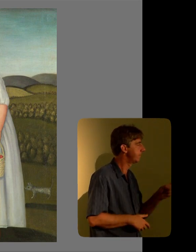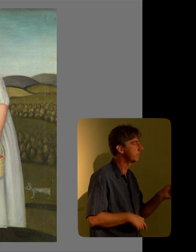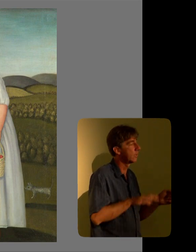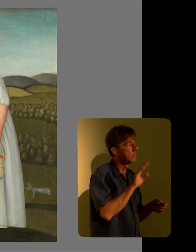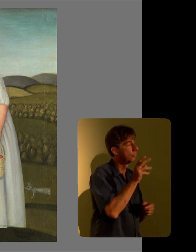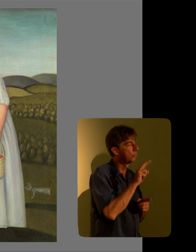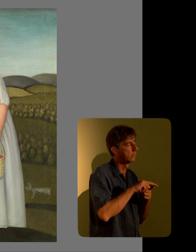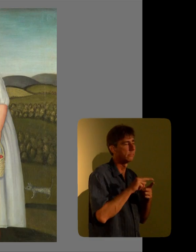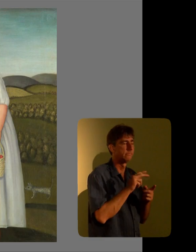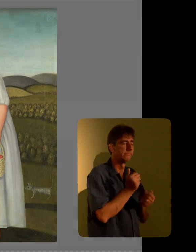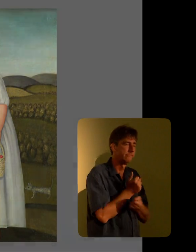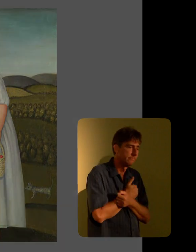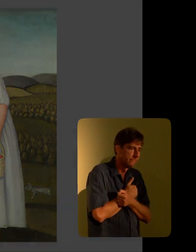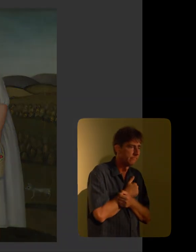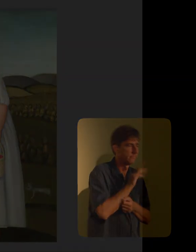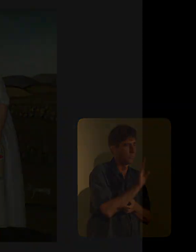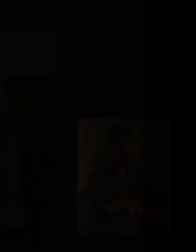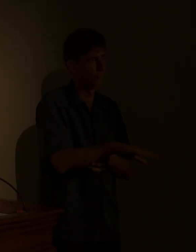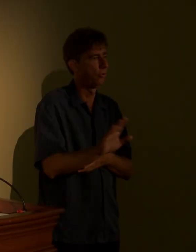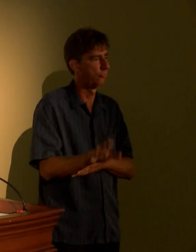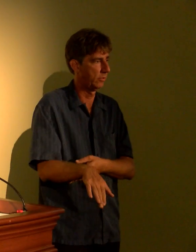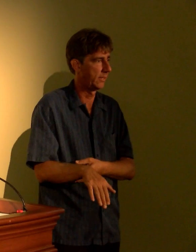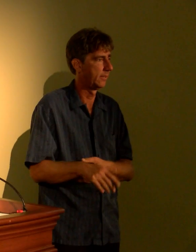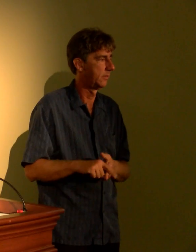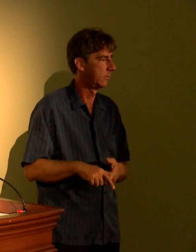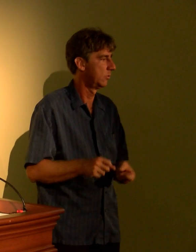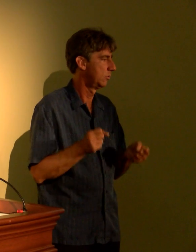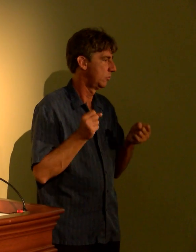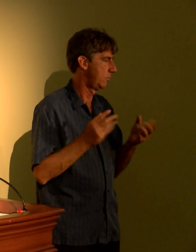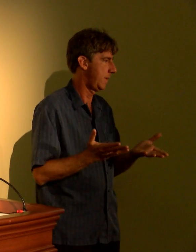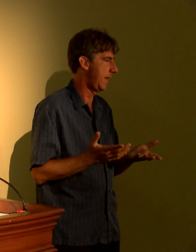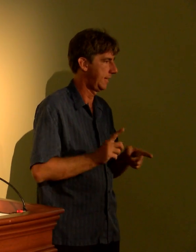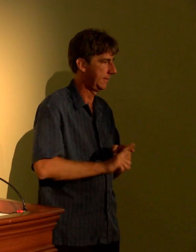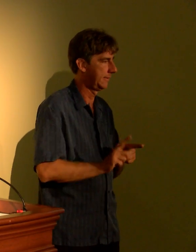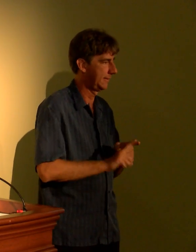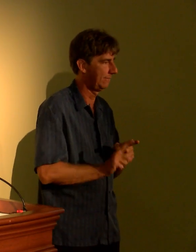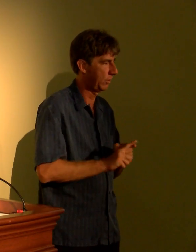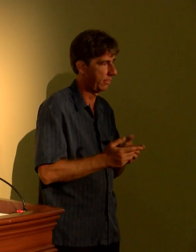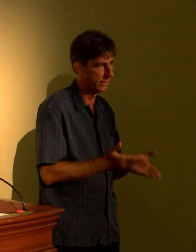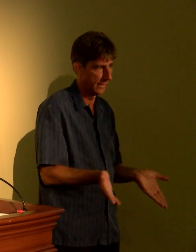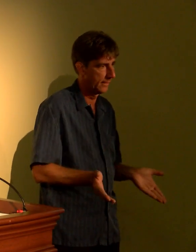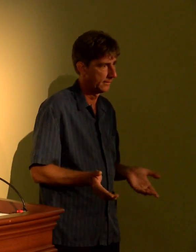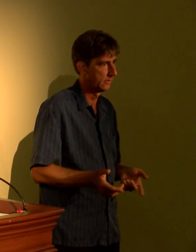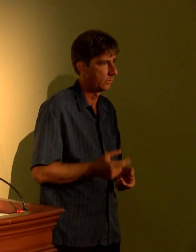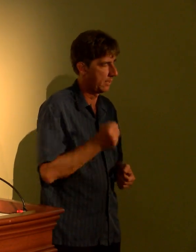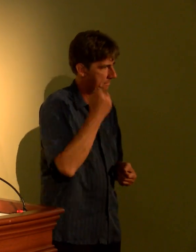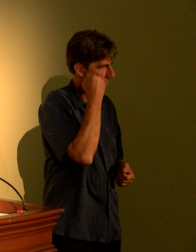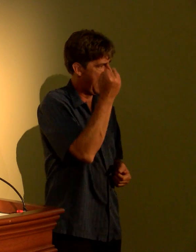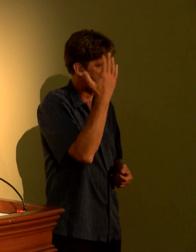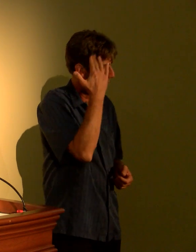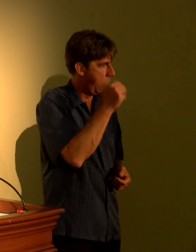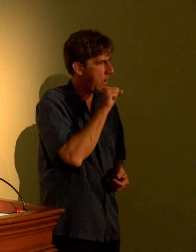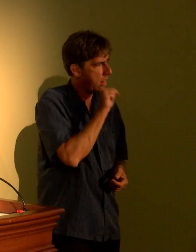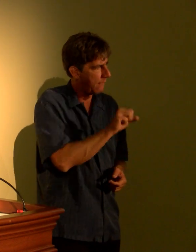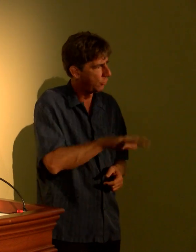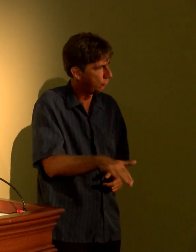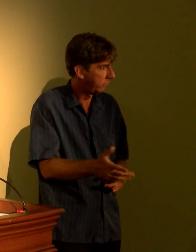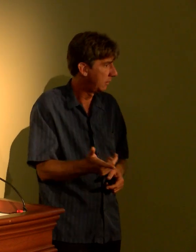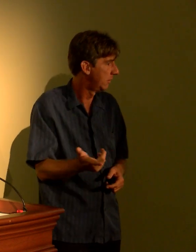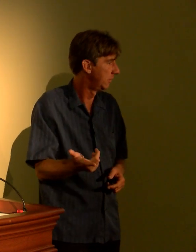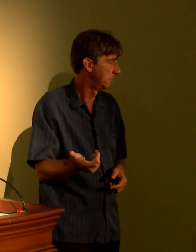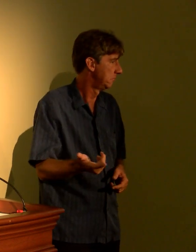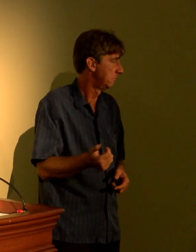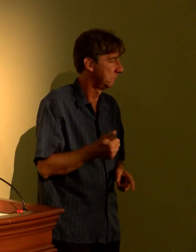many different, I guess, things you could imagine as to why that is. You know, he's not somebody that had a